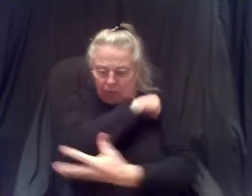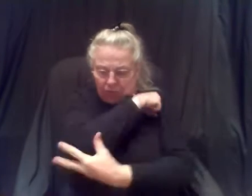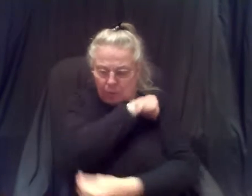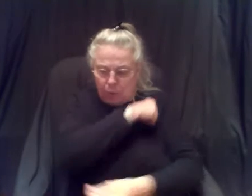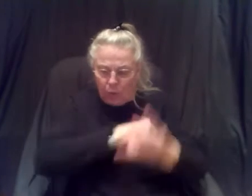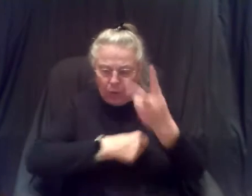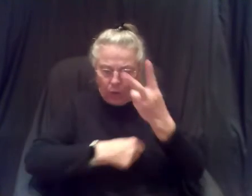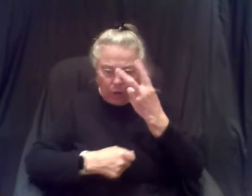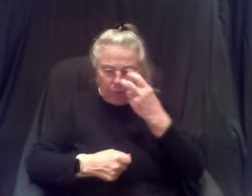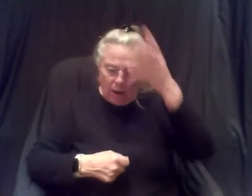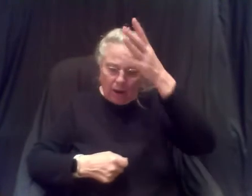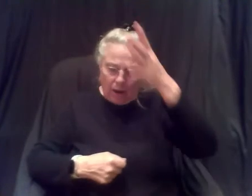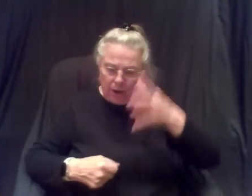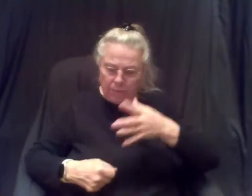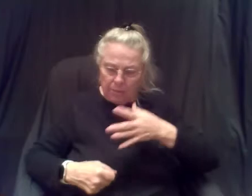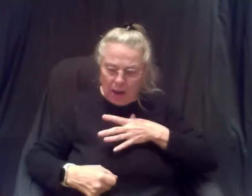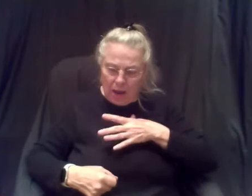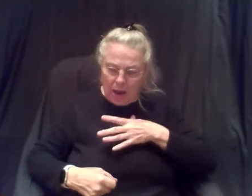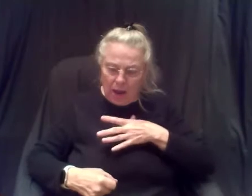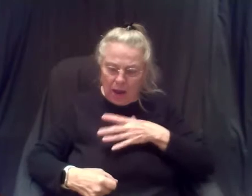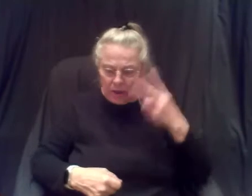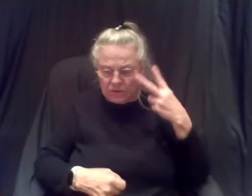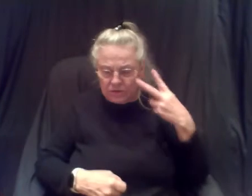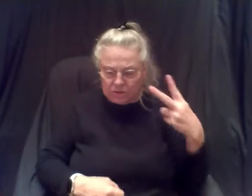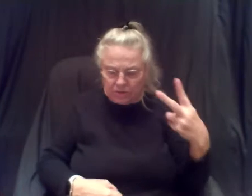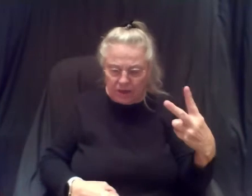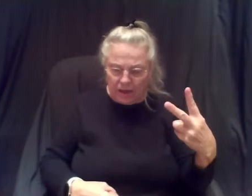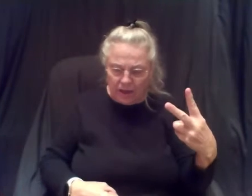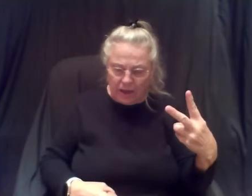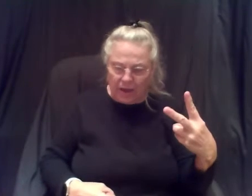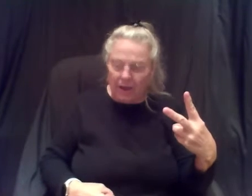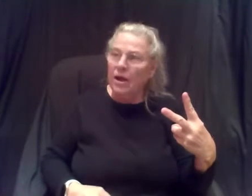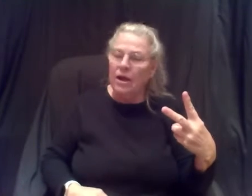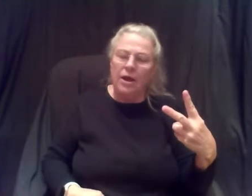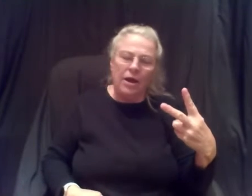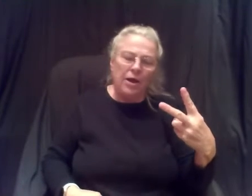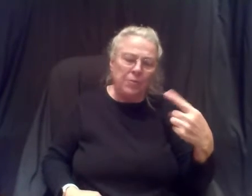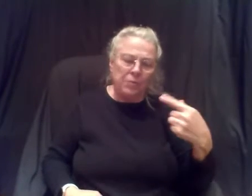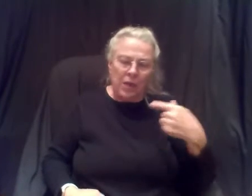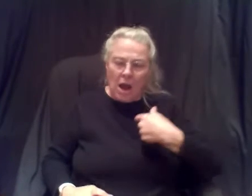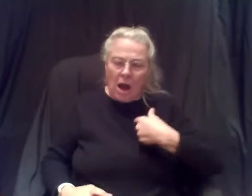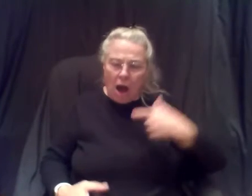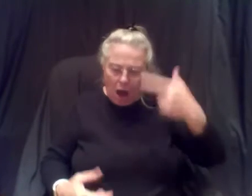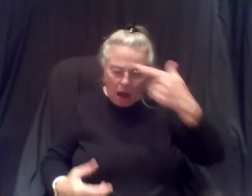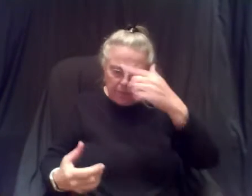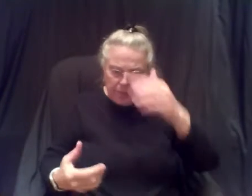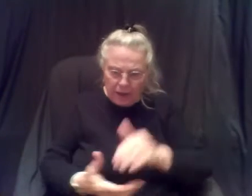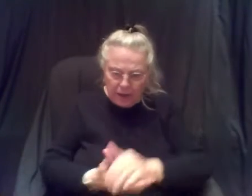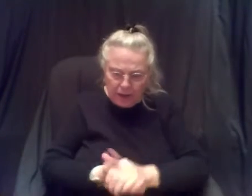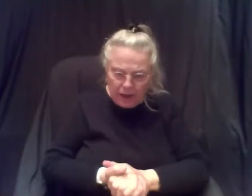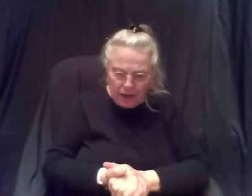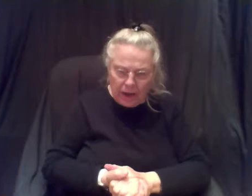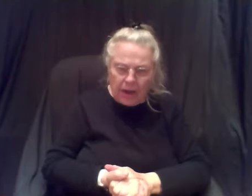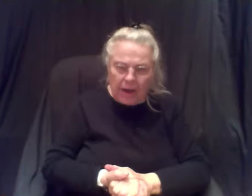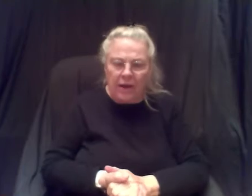the poor blind man to see. I